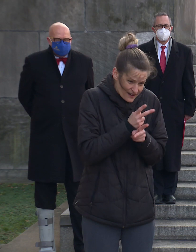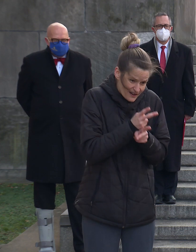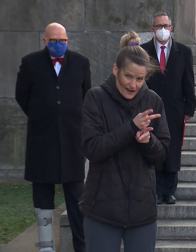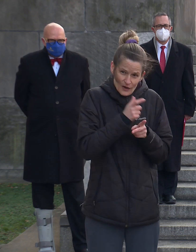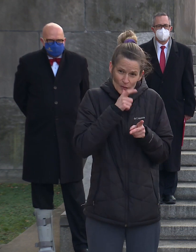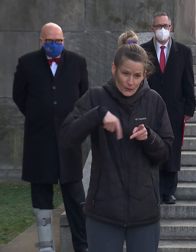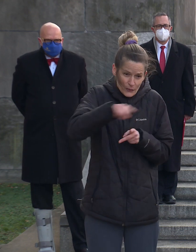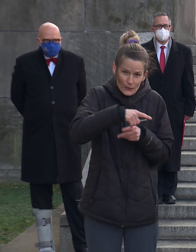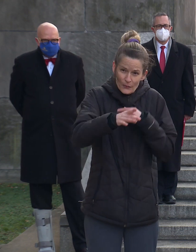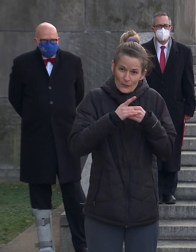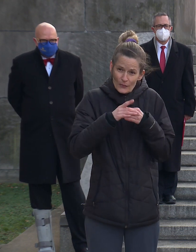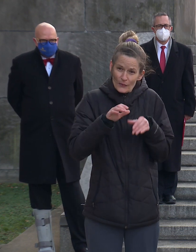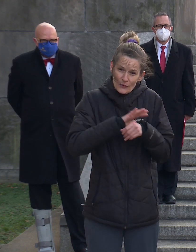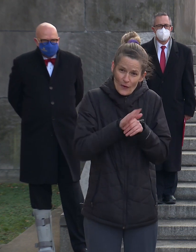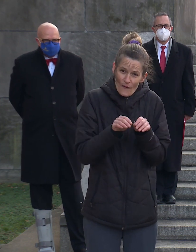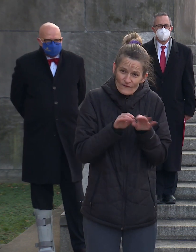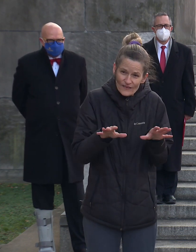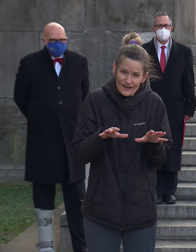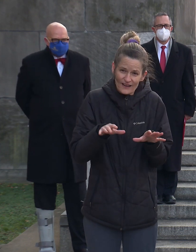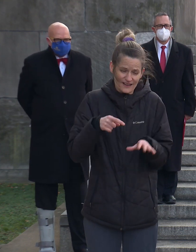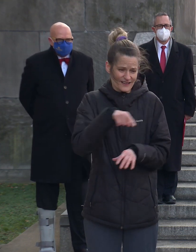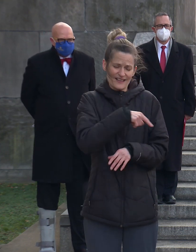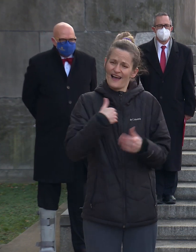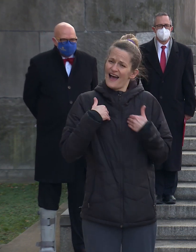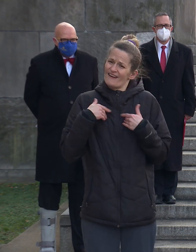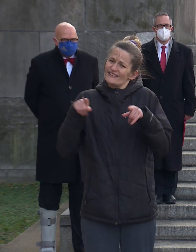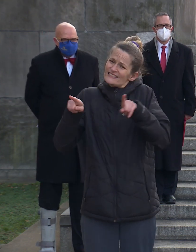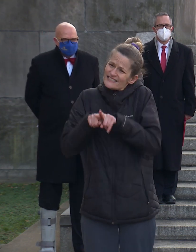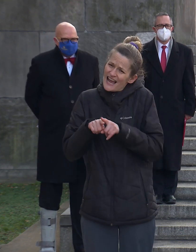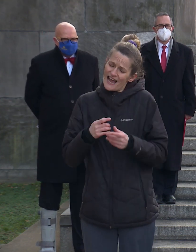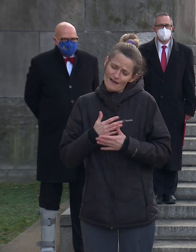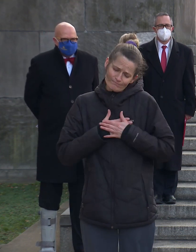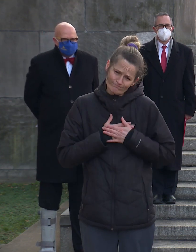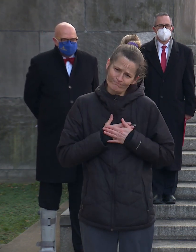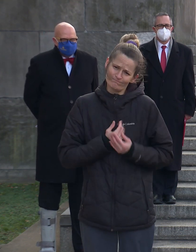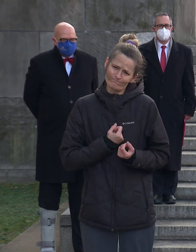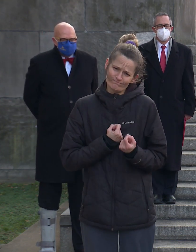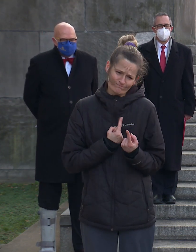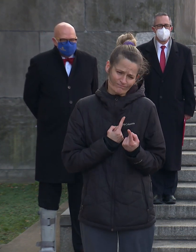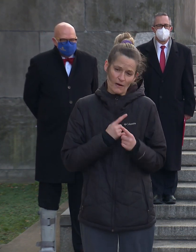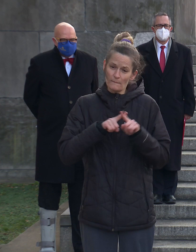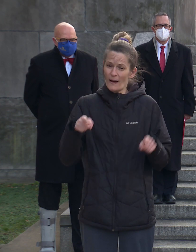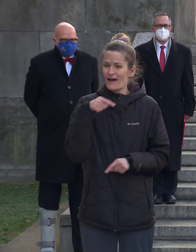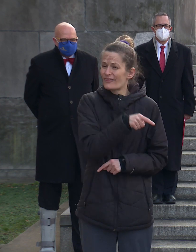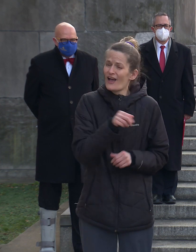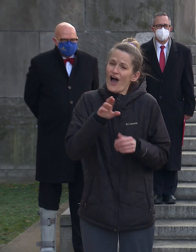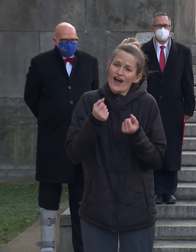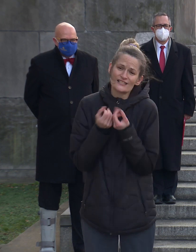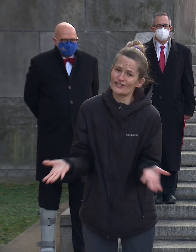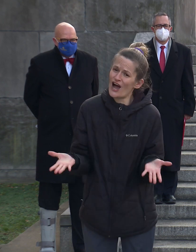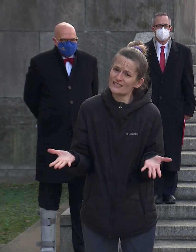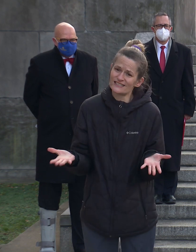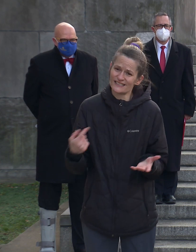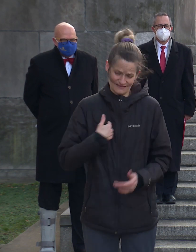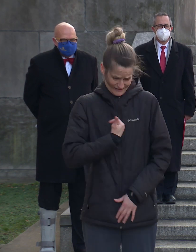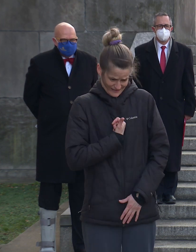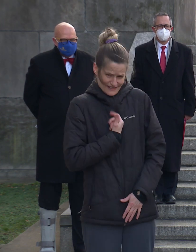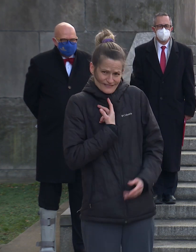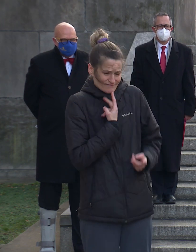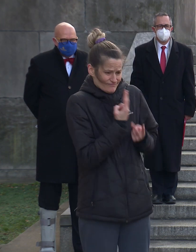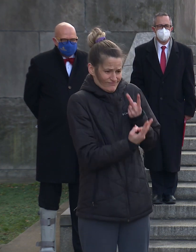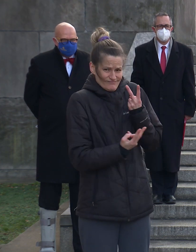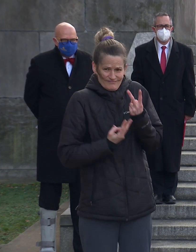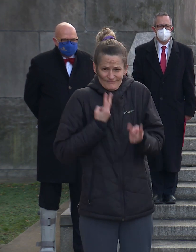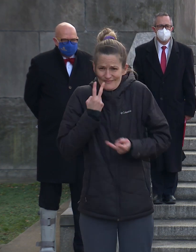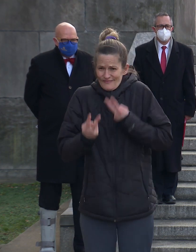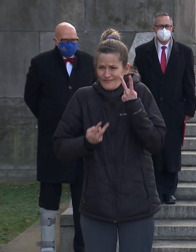they did from the outset, and they are exhausted. They tell us that they've seen so much death and sadness over the last year, more